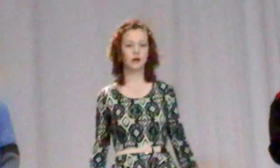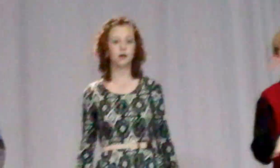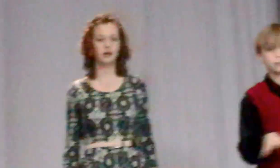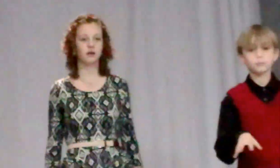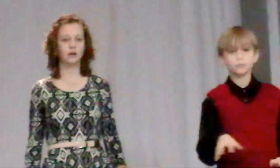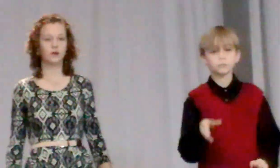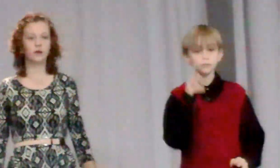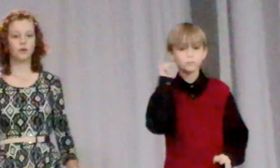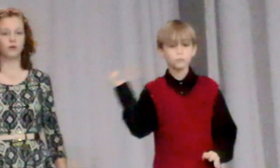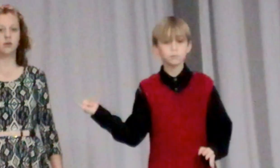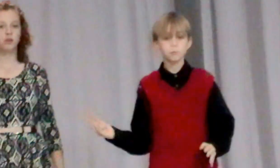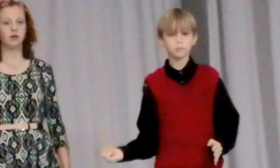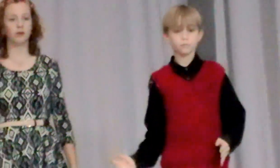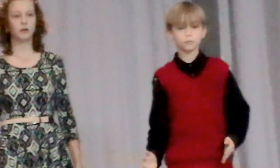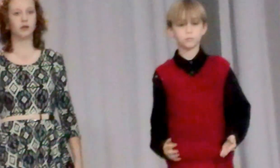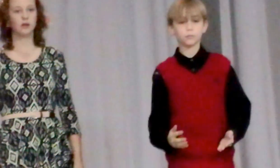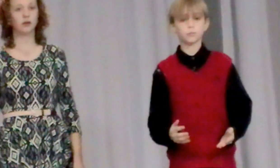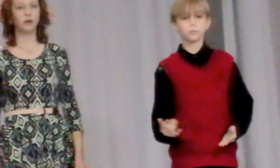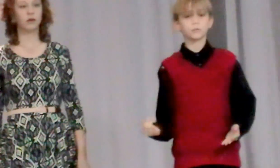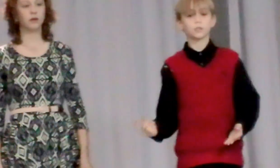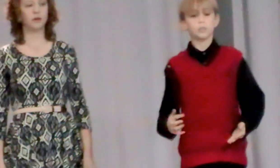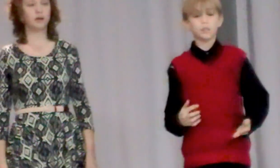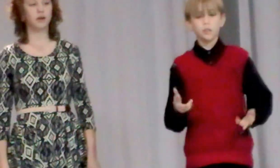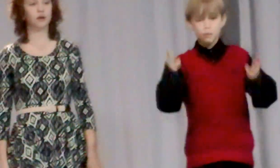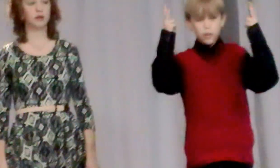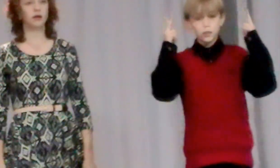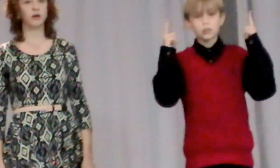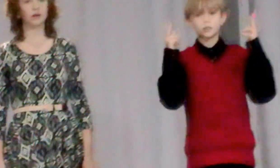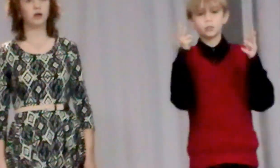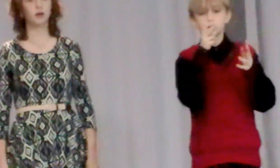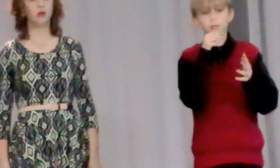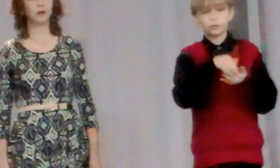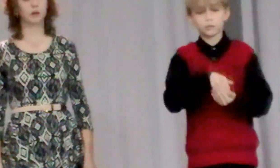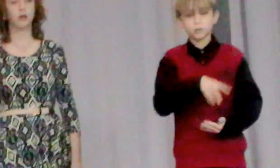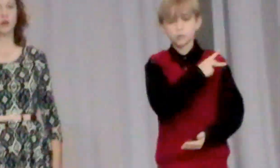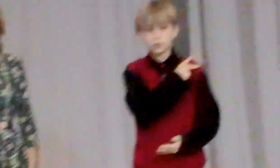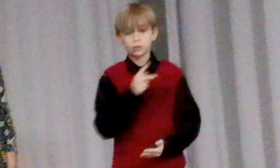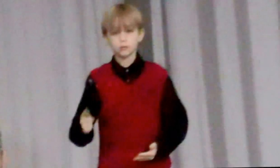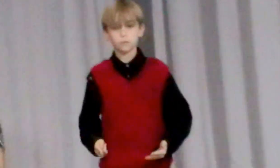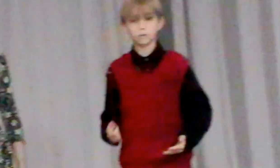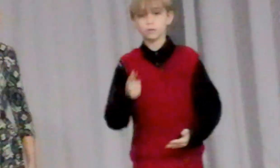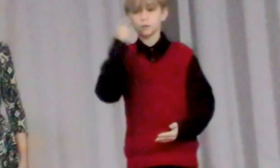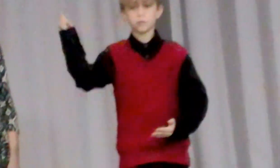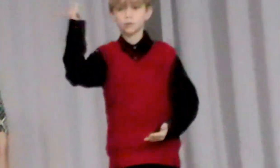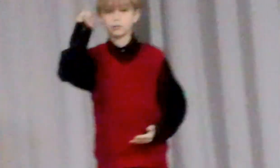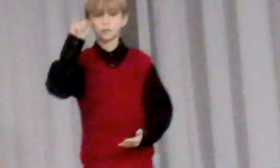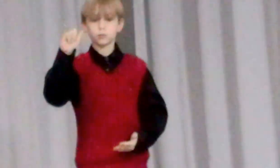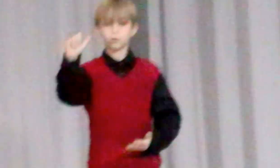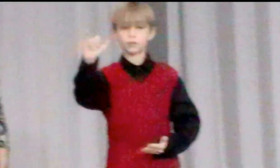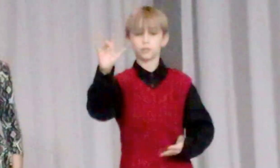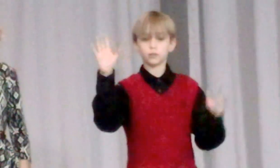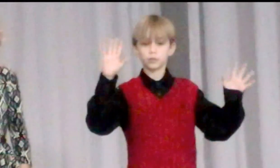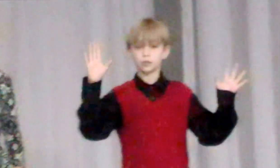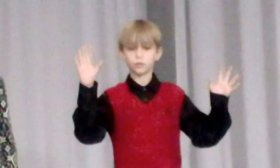plain, gold I bring to crown him again, king forever seizing